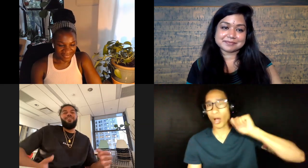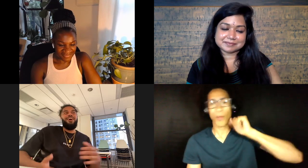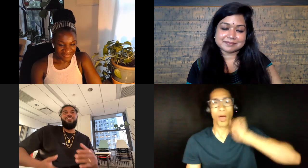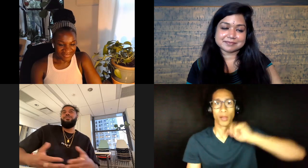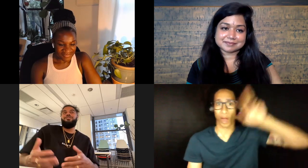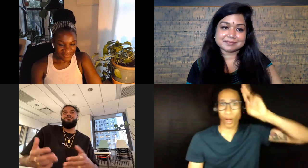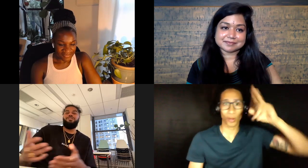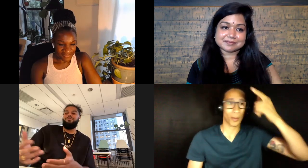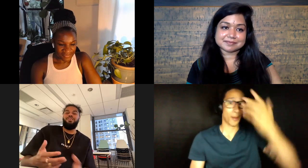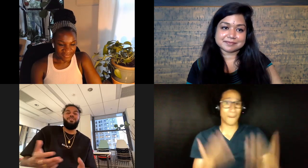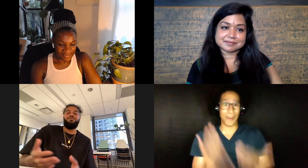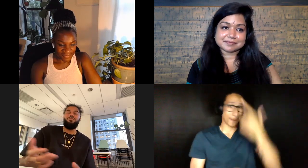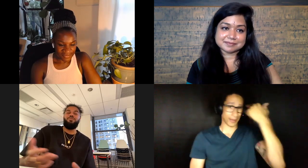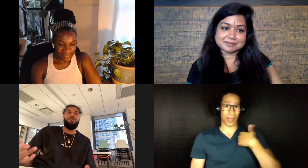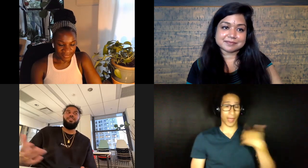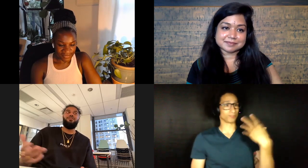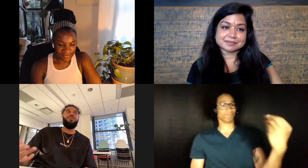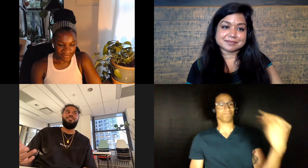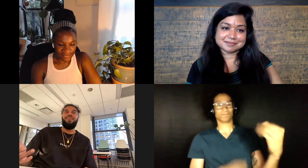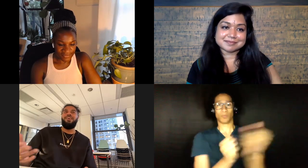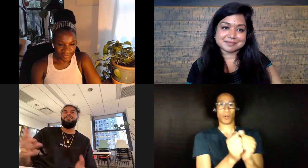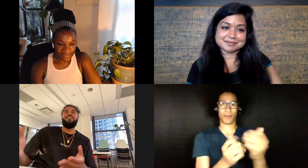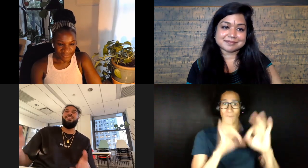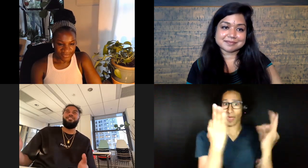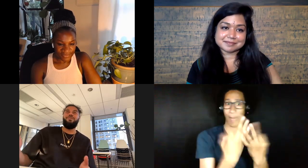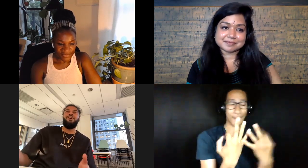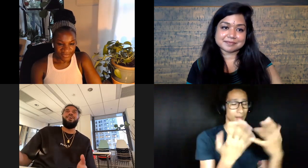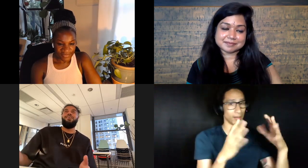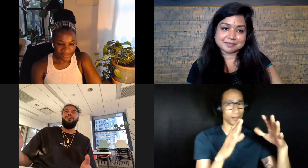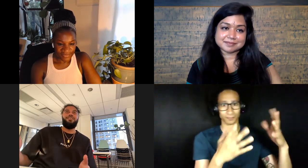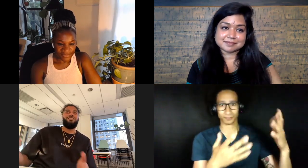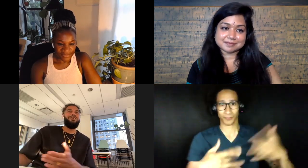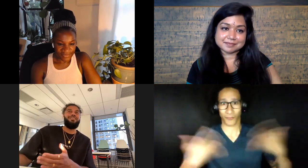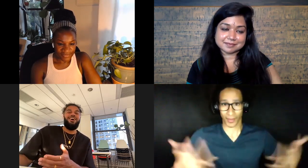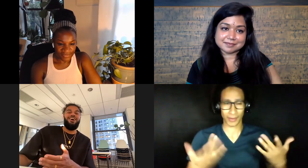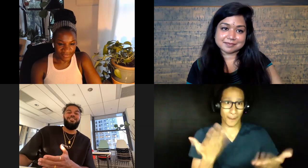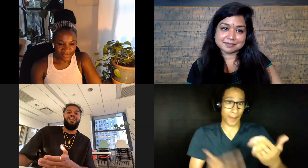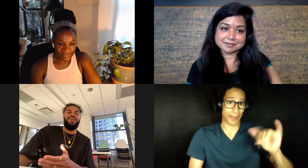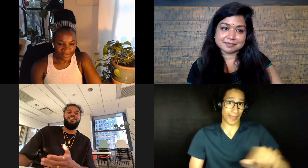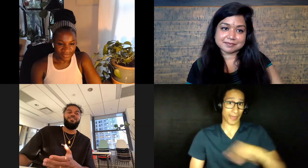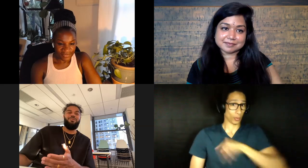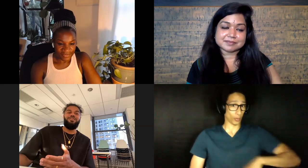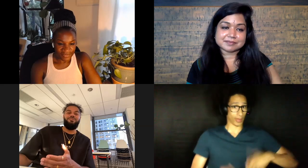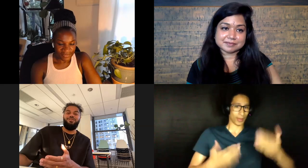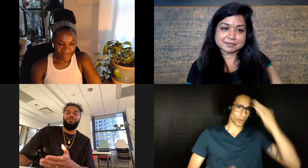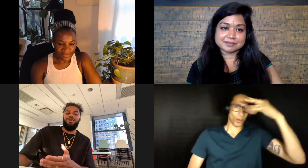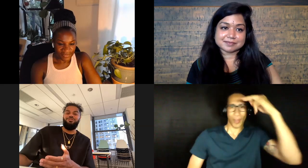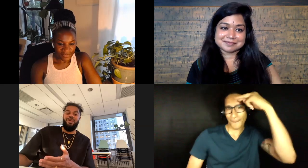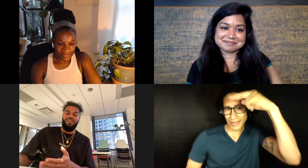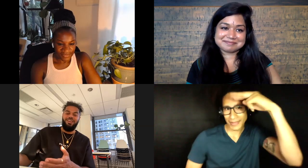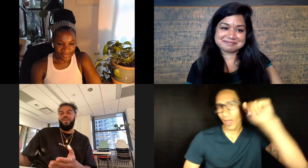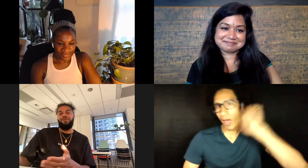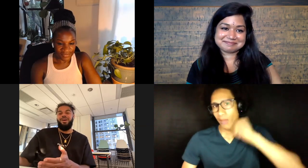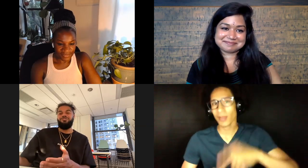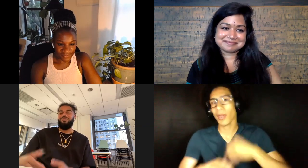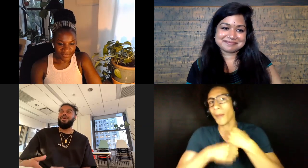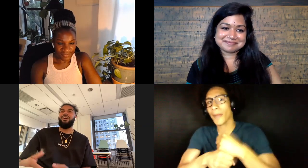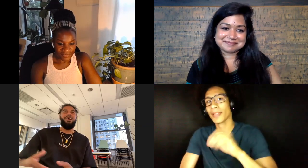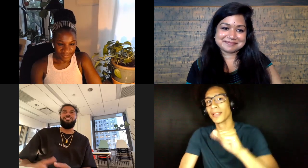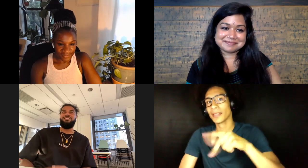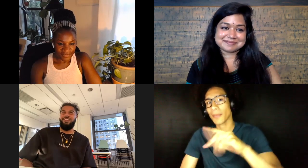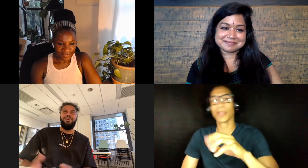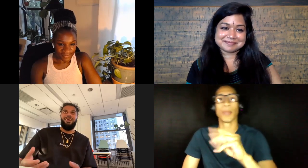upcoming release and what you want people to know about. And Clover, I'd love for people to hear about the book and your project